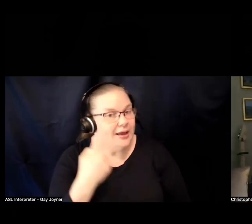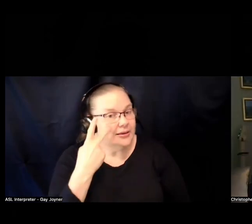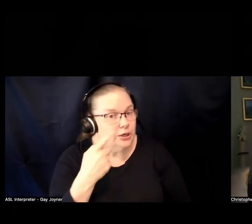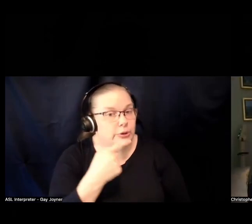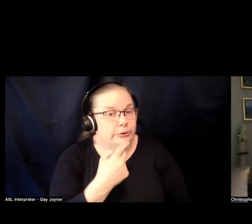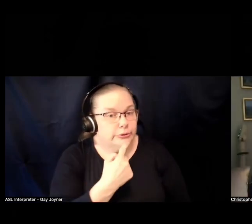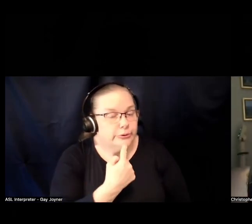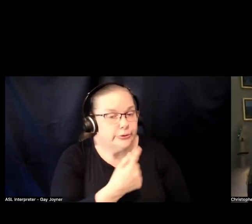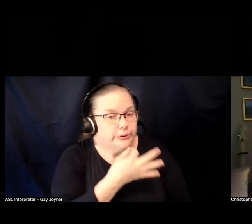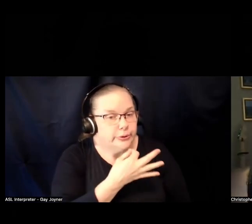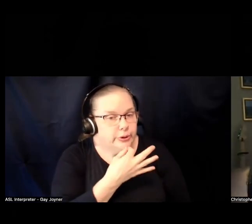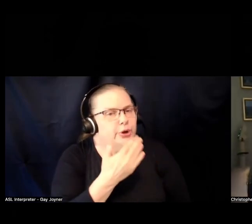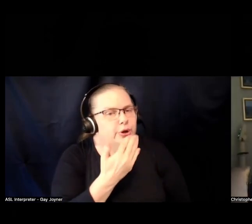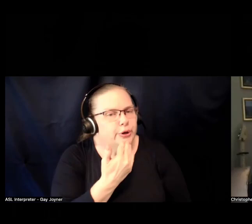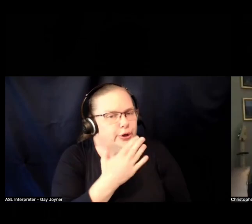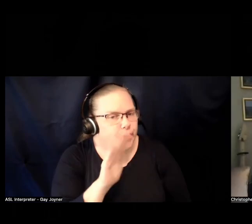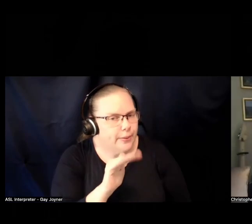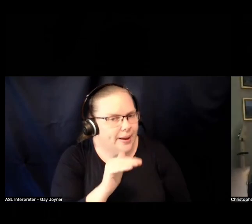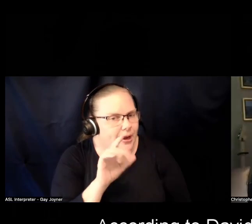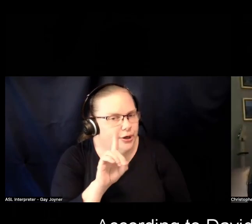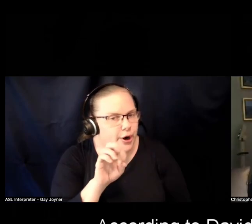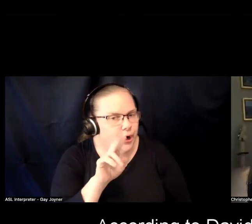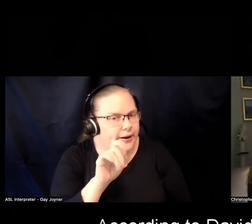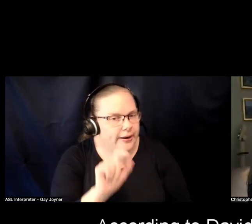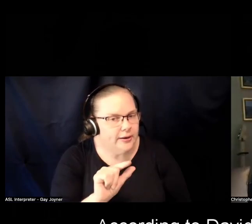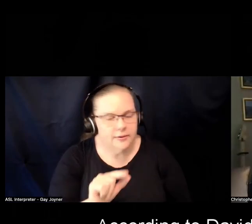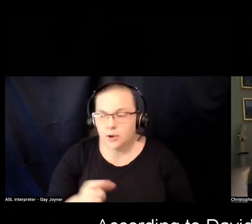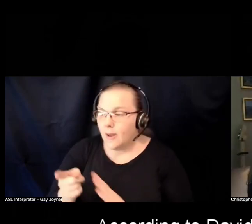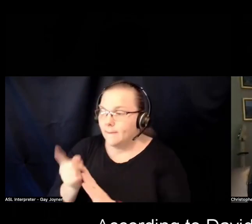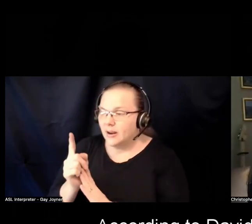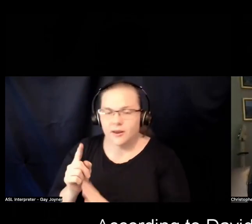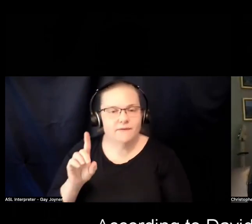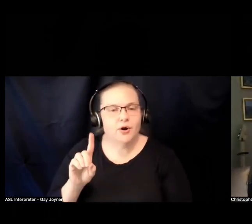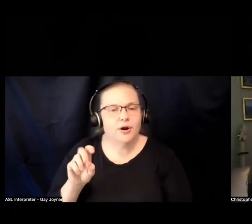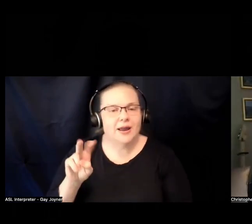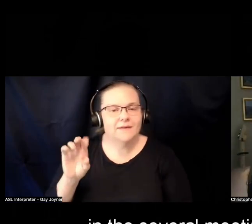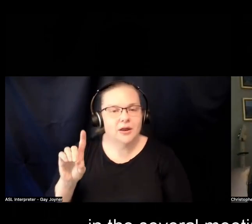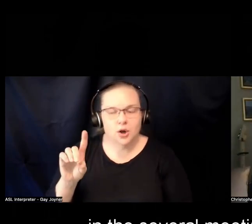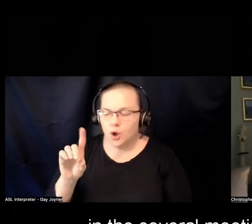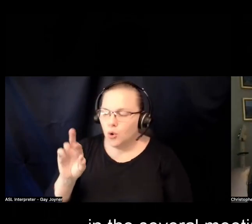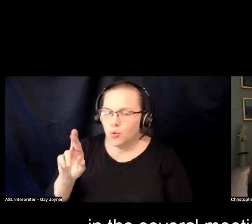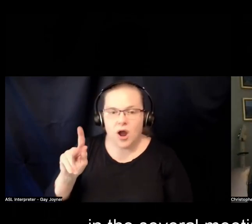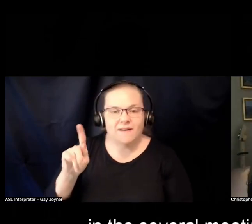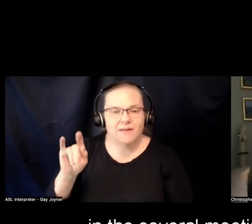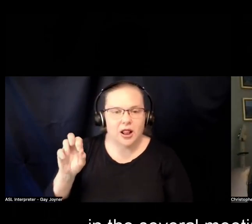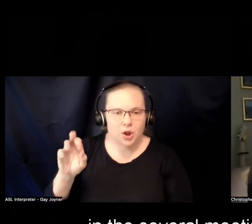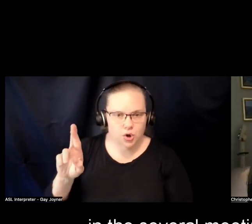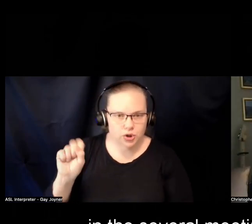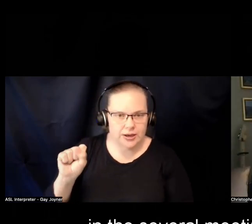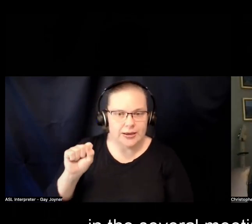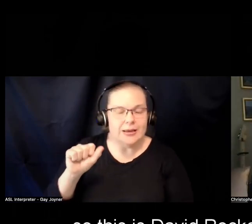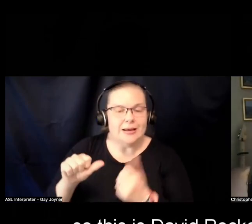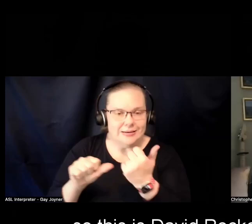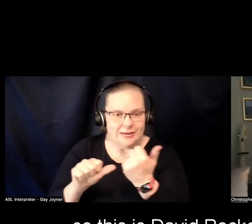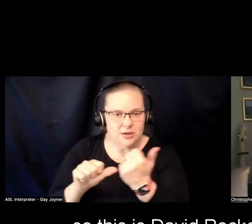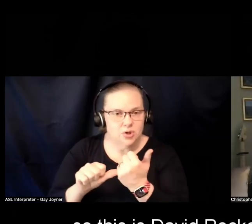darling. It took just a minute. According to David Rockefeller's assistant, in the several meetings I attended, I was